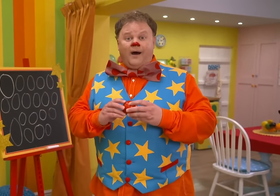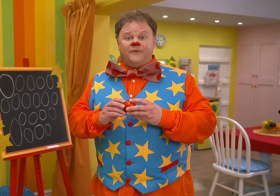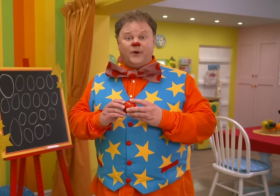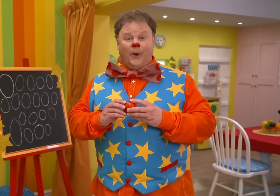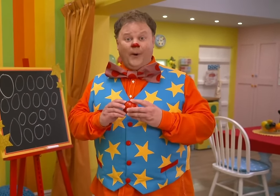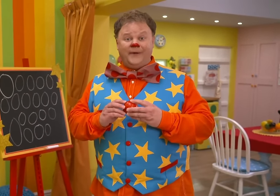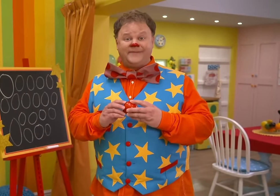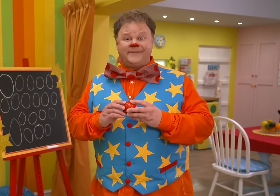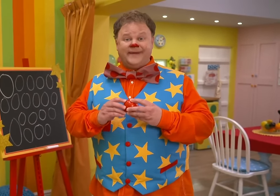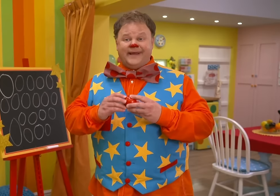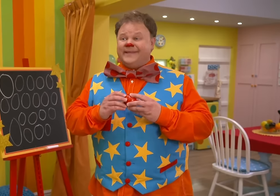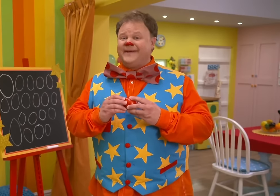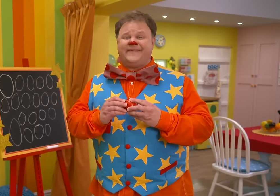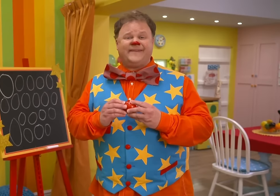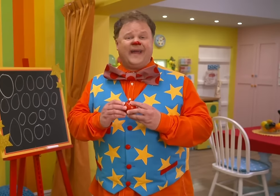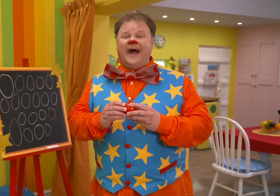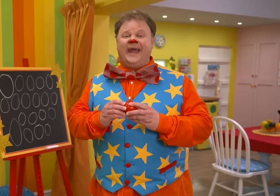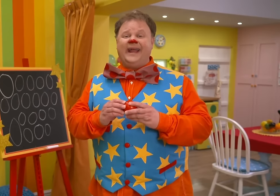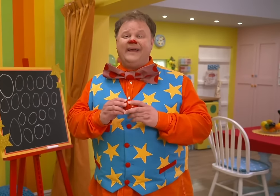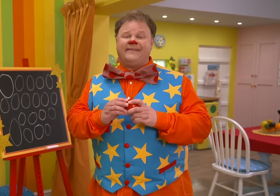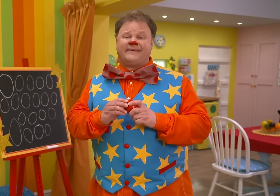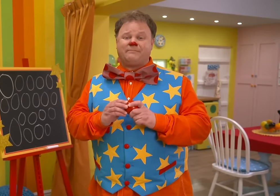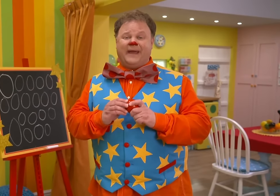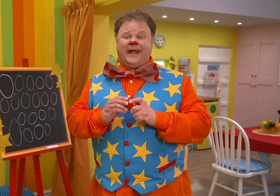Of course. The shiny spinner.